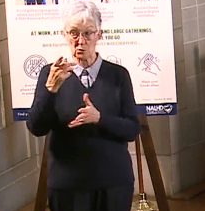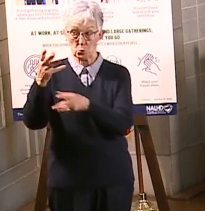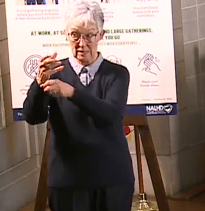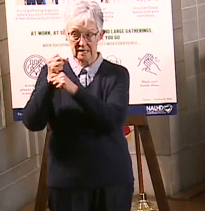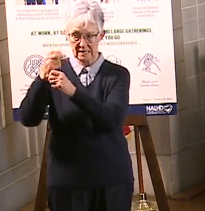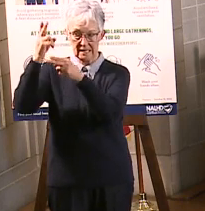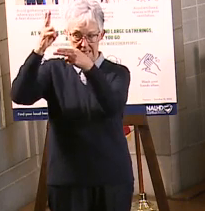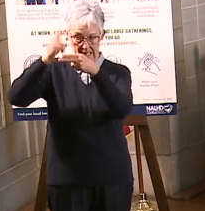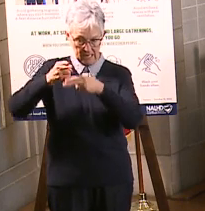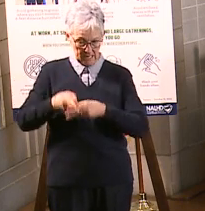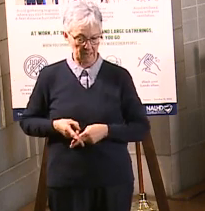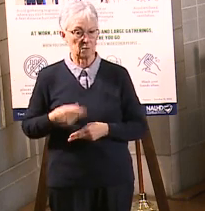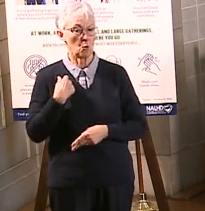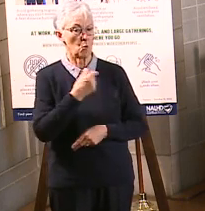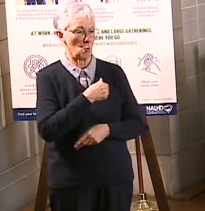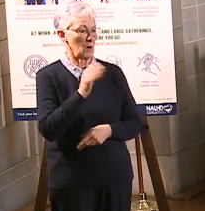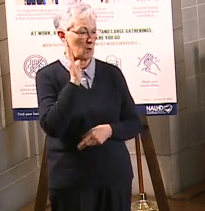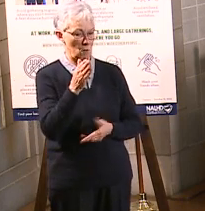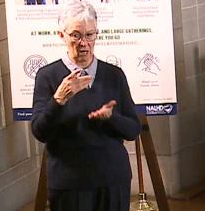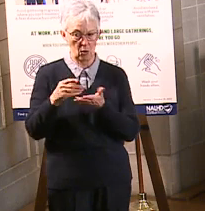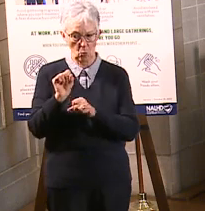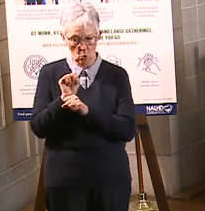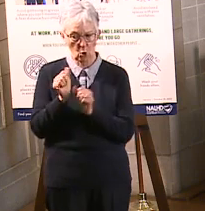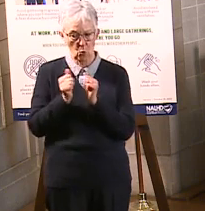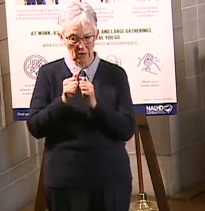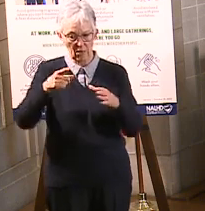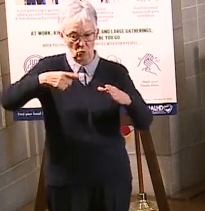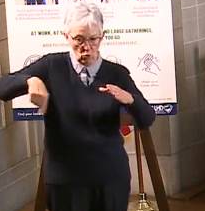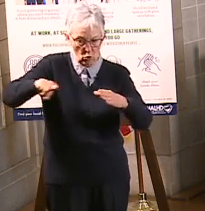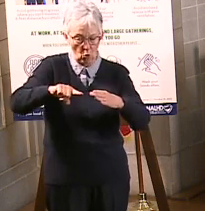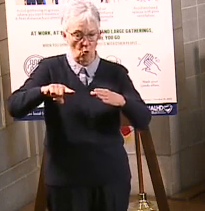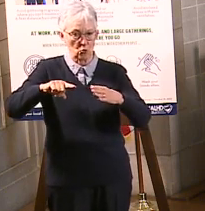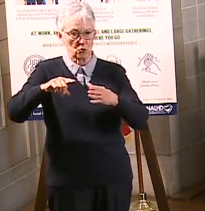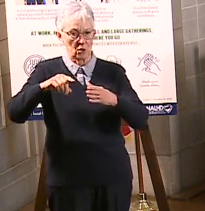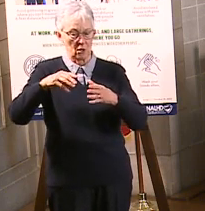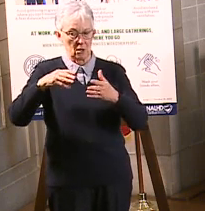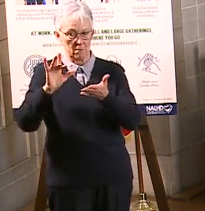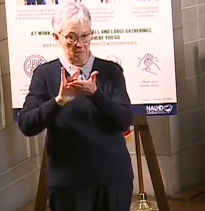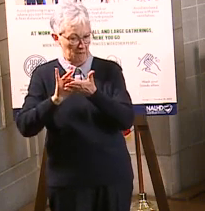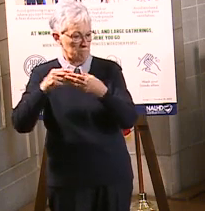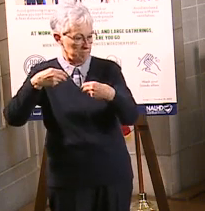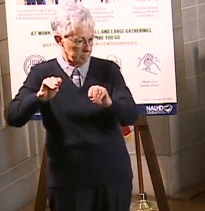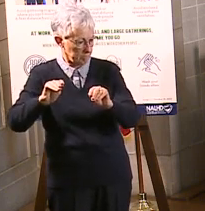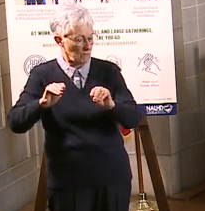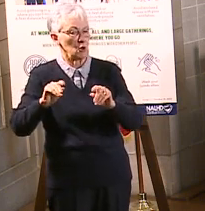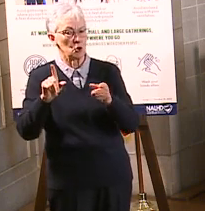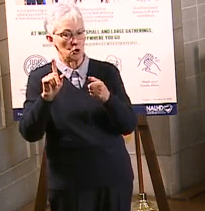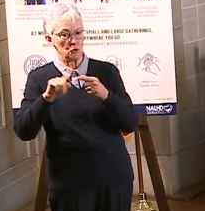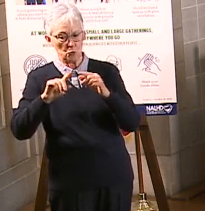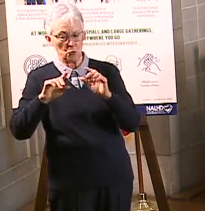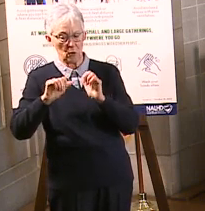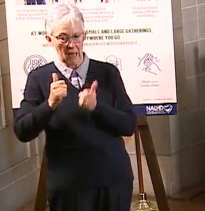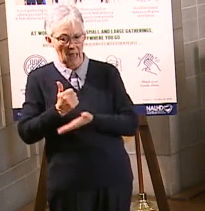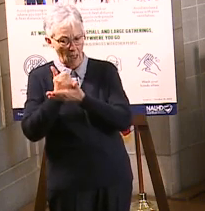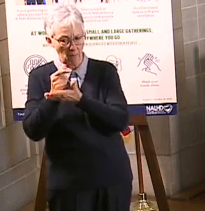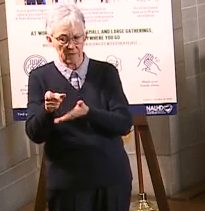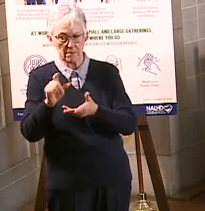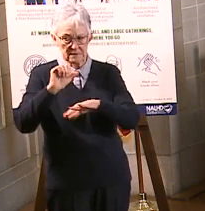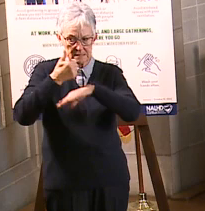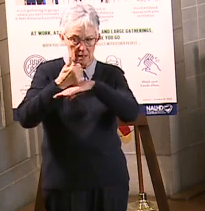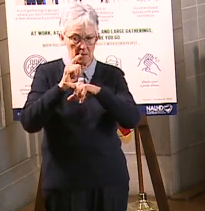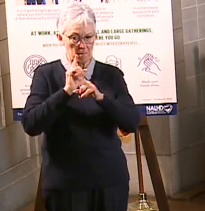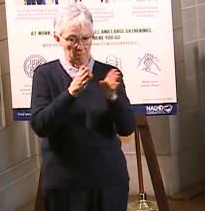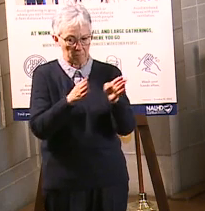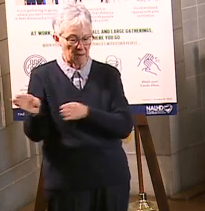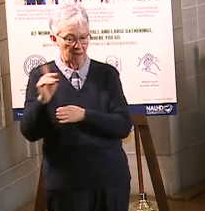registration system that we have and how we can share that information and how we can work together as partners. So that's probably the